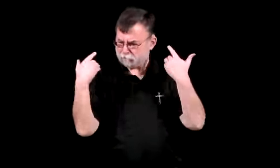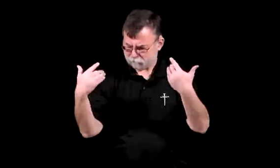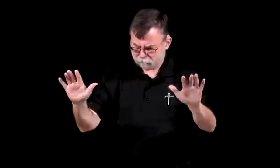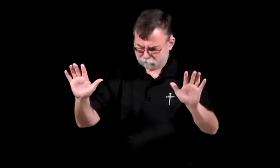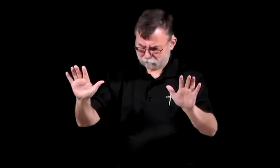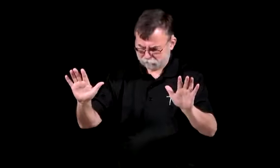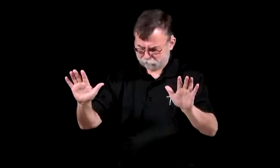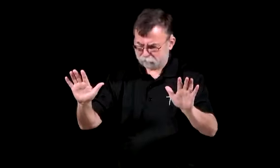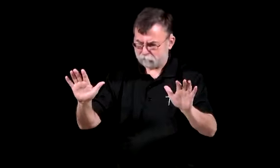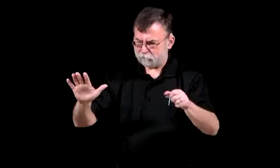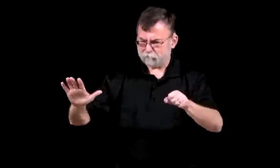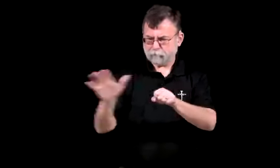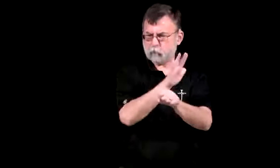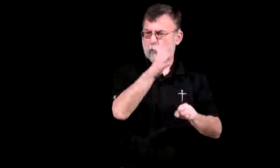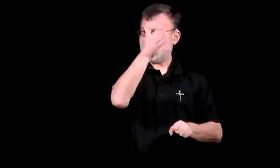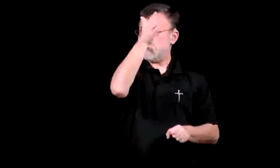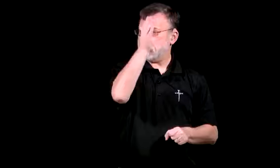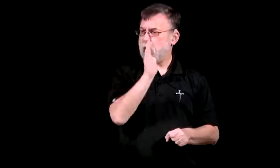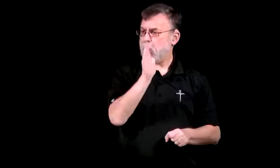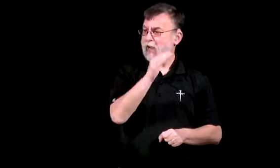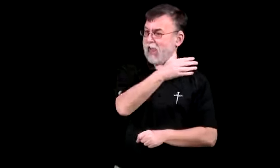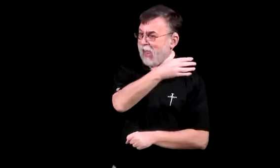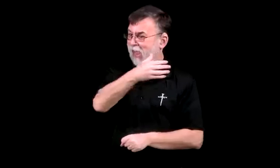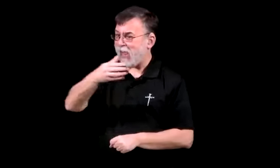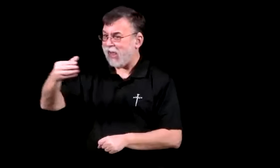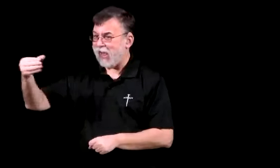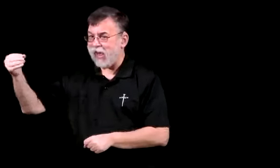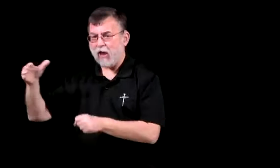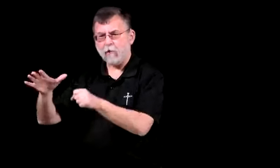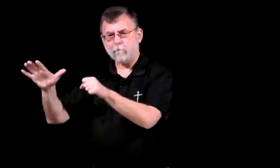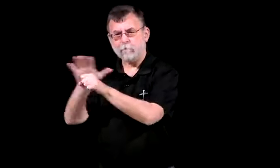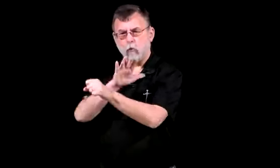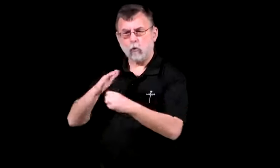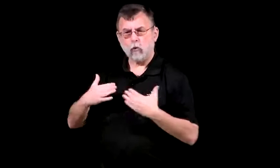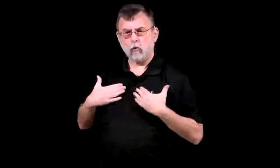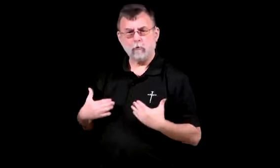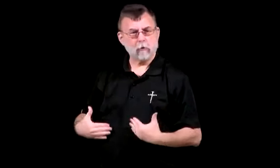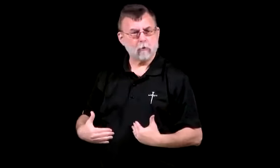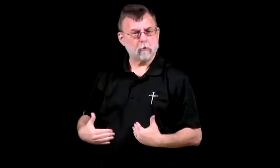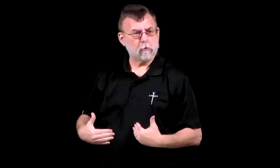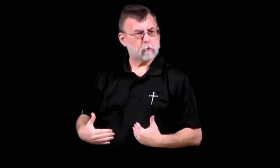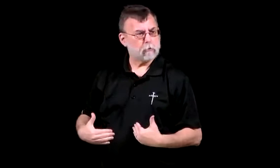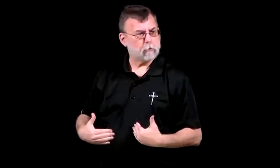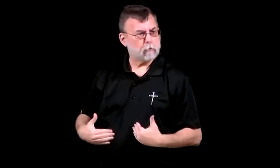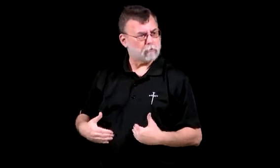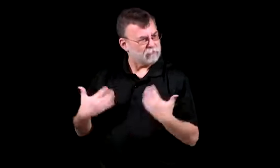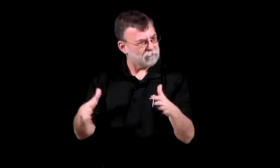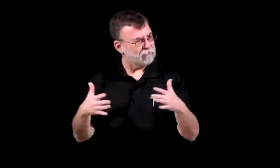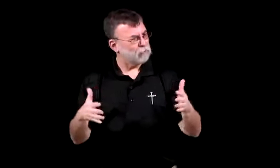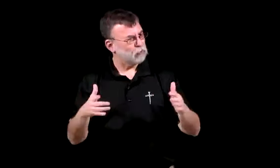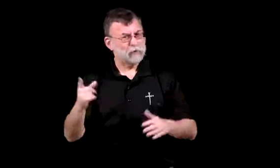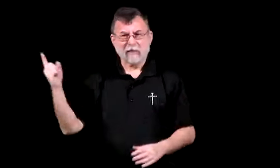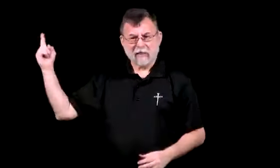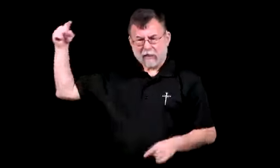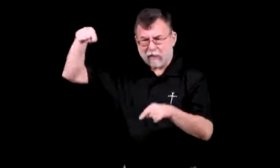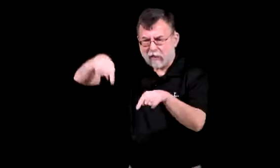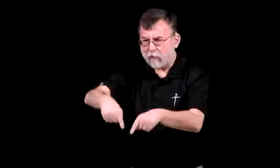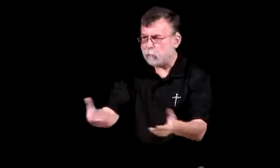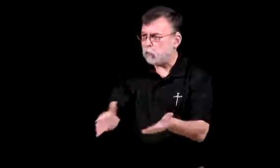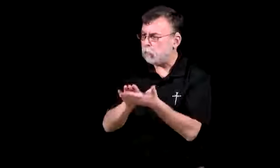that Jesus was fully God and fully human at the same time.